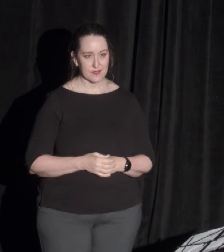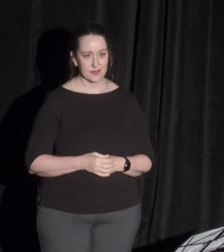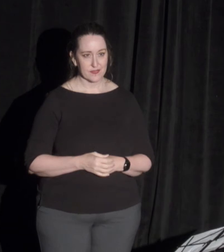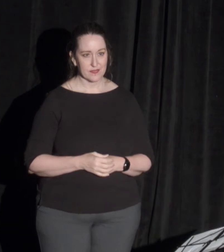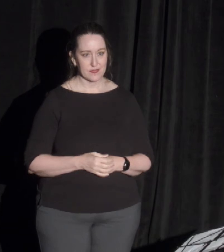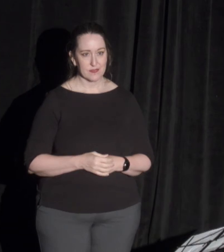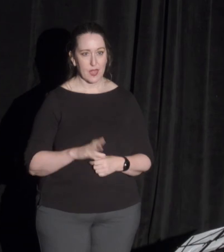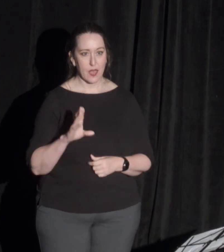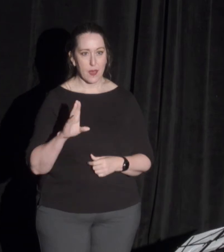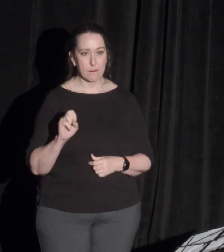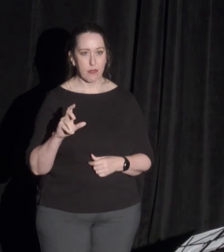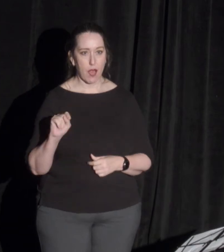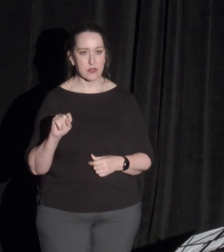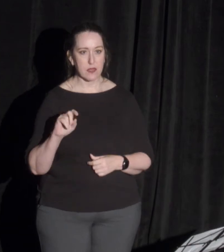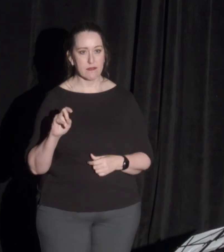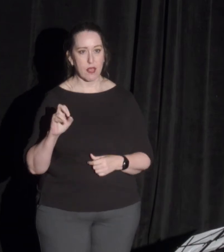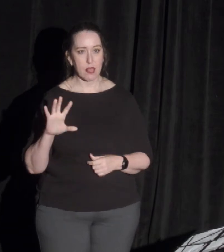Bots of the Lost Ark by Suzanne Palmer.